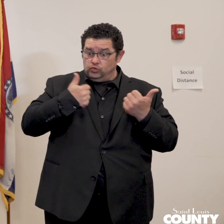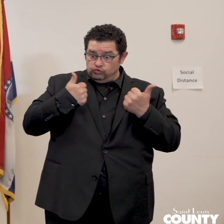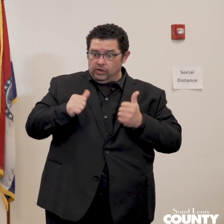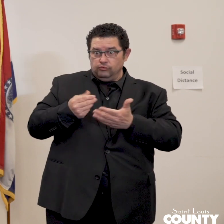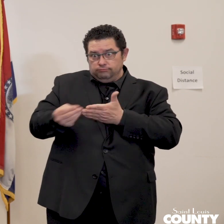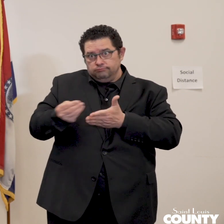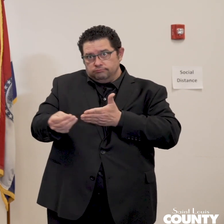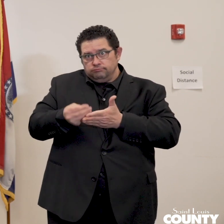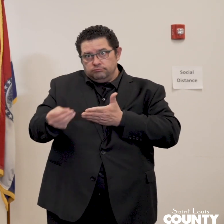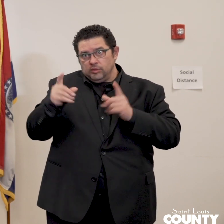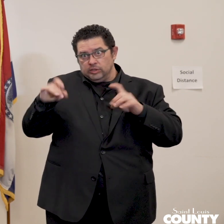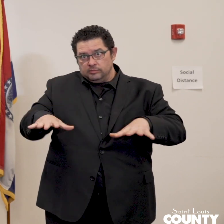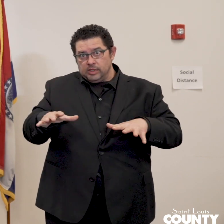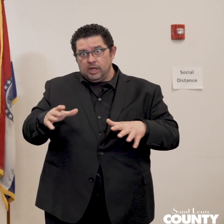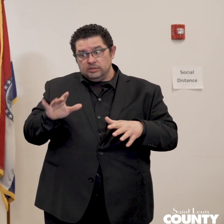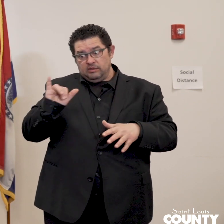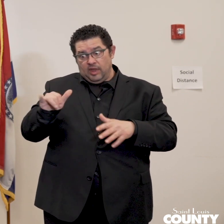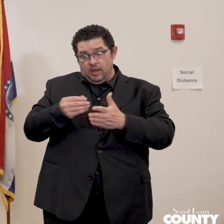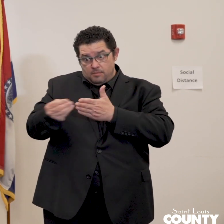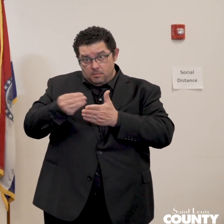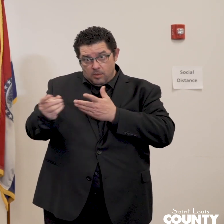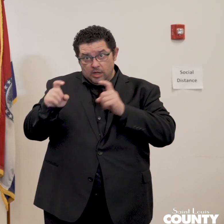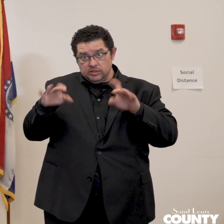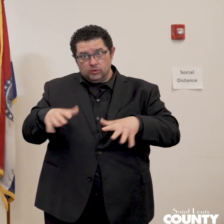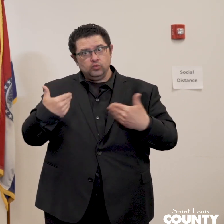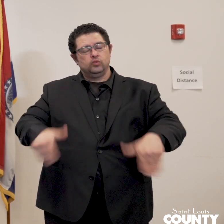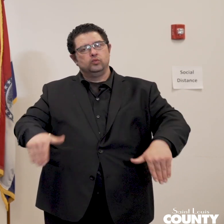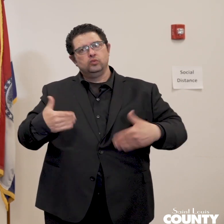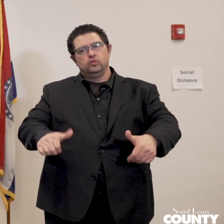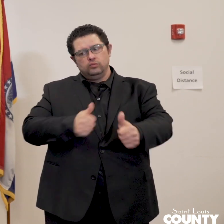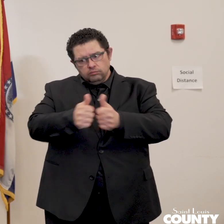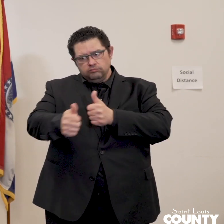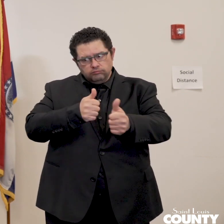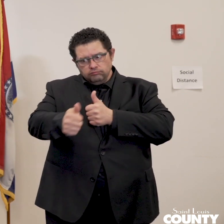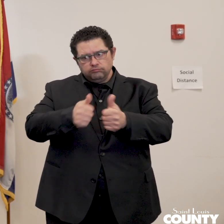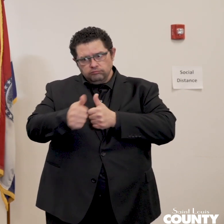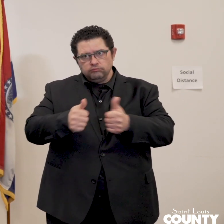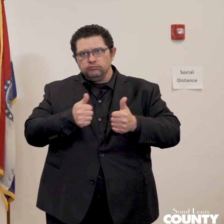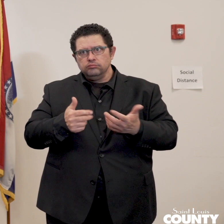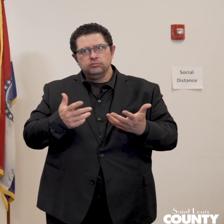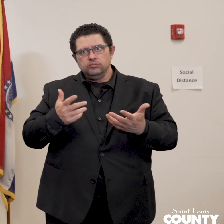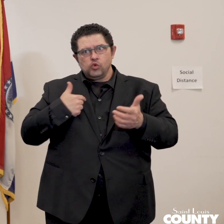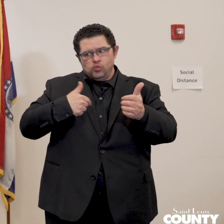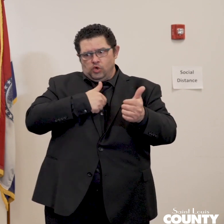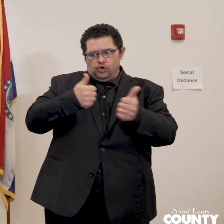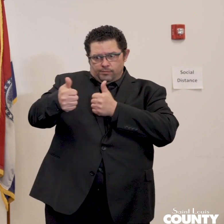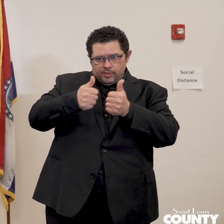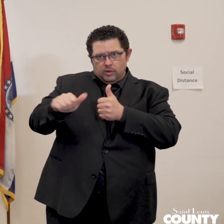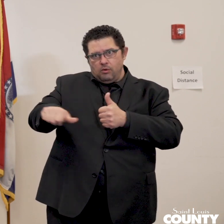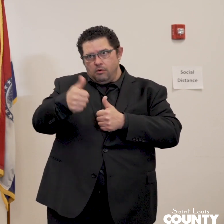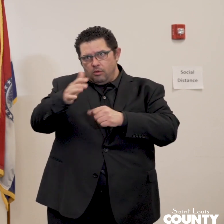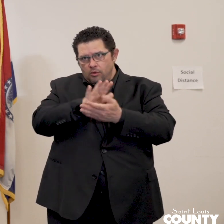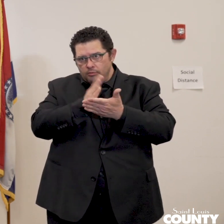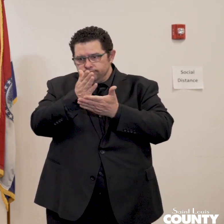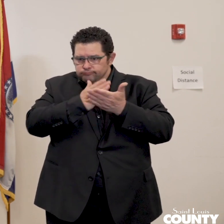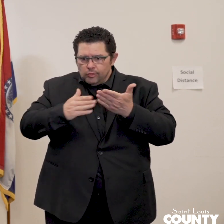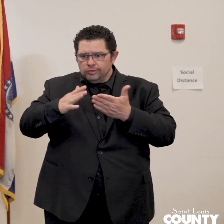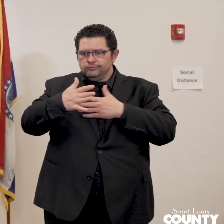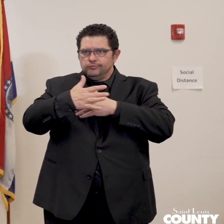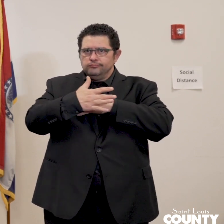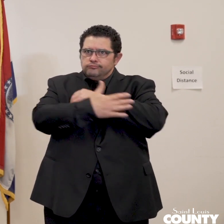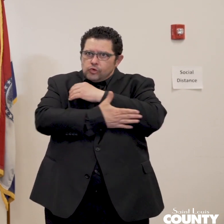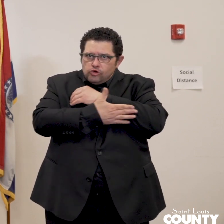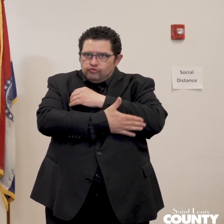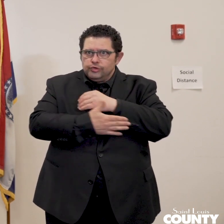supplies. The market to purchase testing supplies is extraordinarily competitive. We're competing with other parts of the country. We're competing with the federal